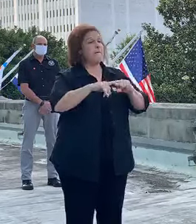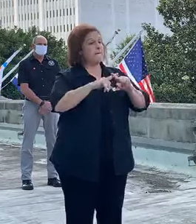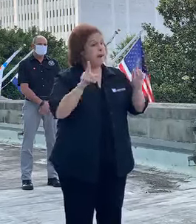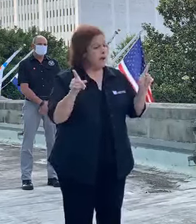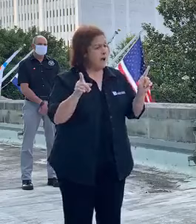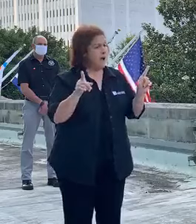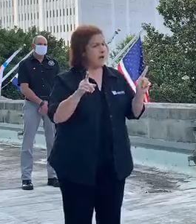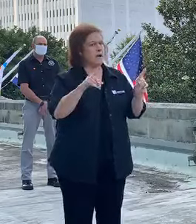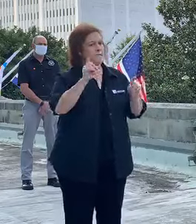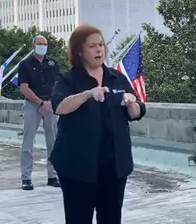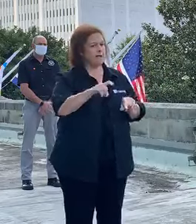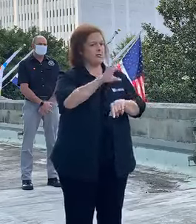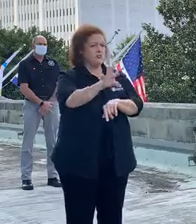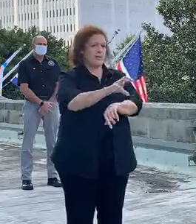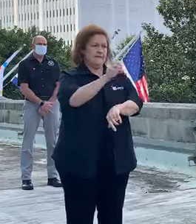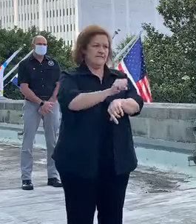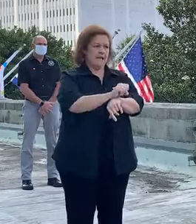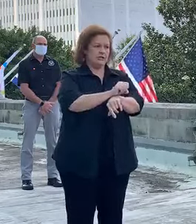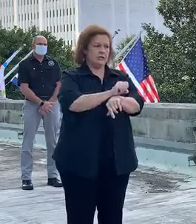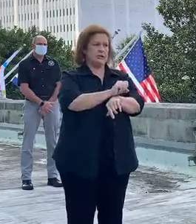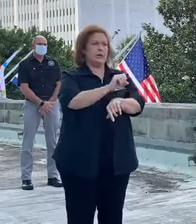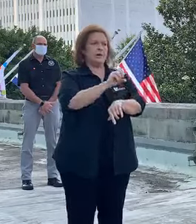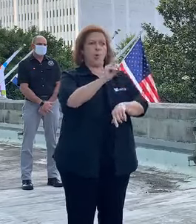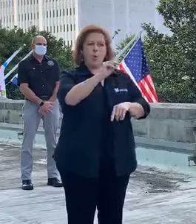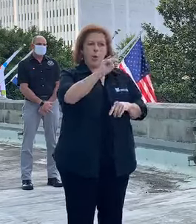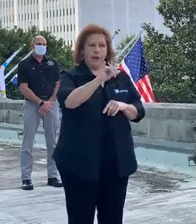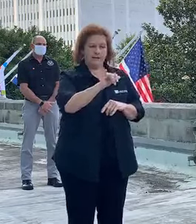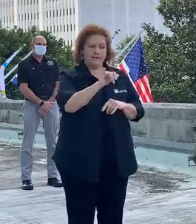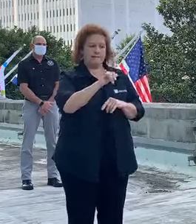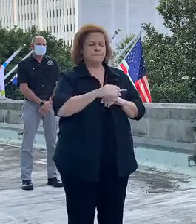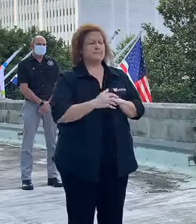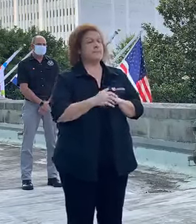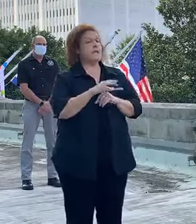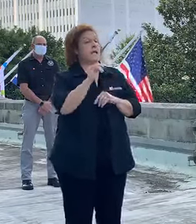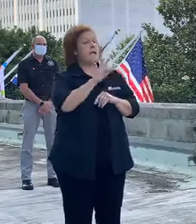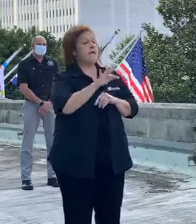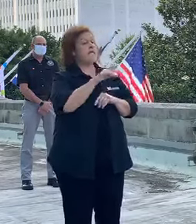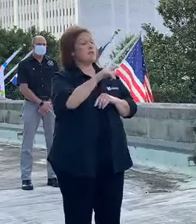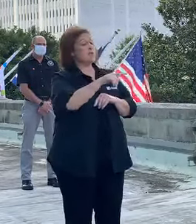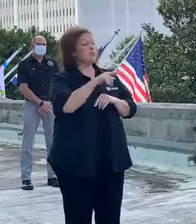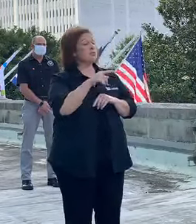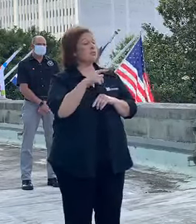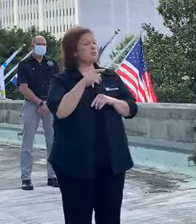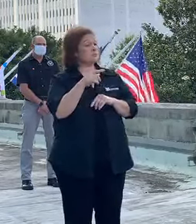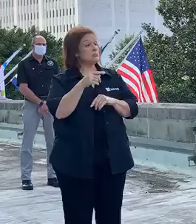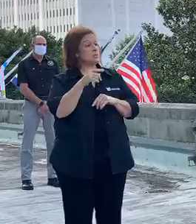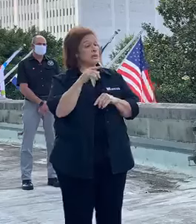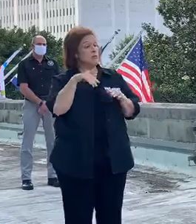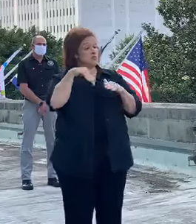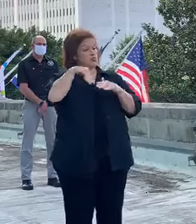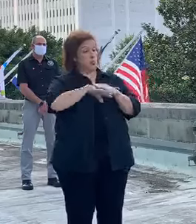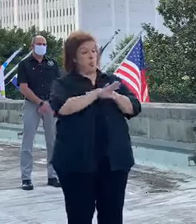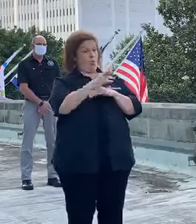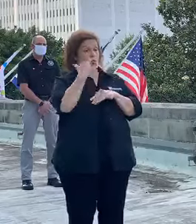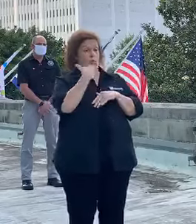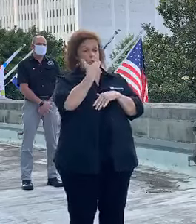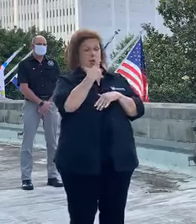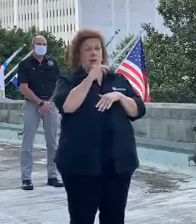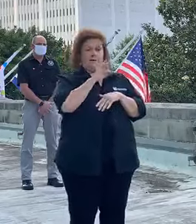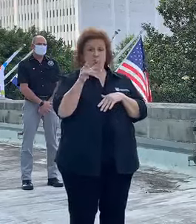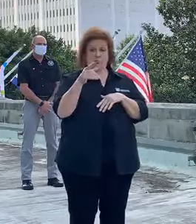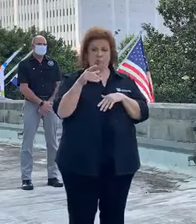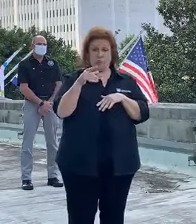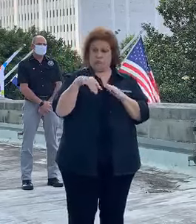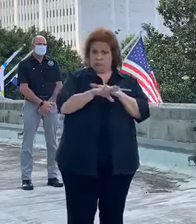must take reservations and appointments. So, if you have, and you can also have a walk-in, but if they walk in, you